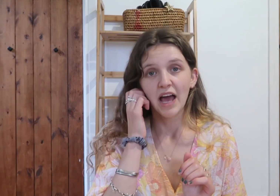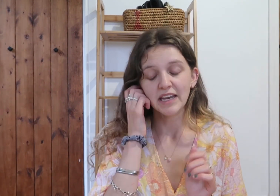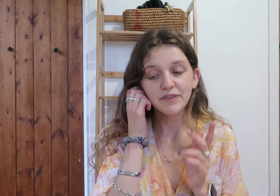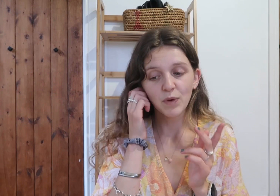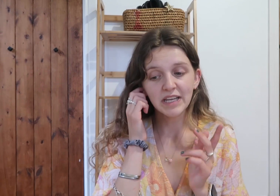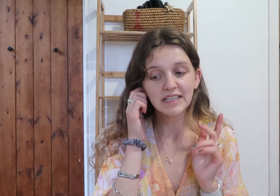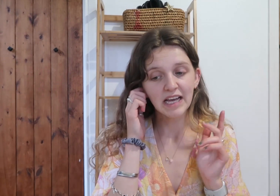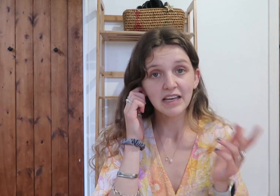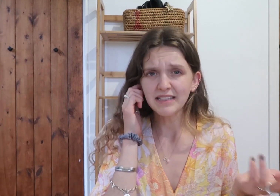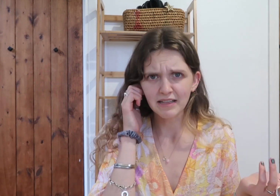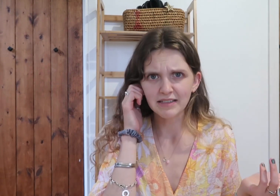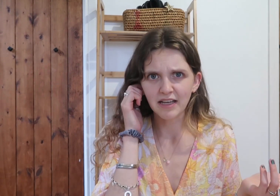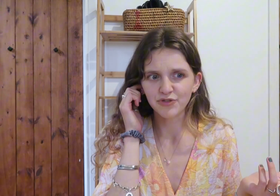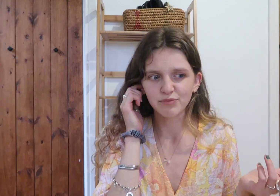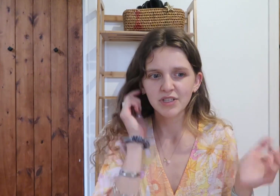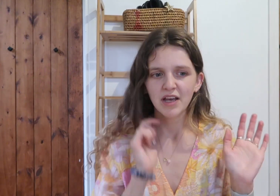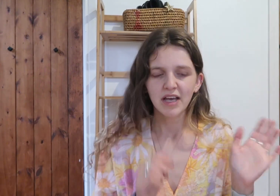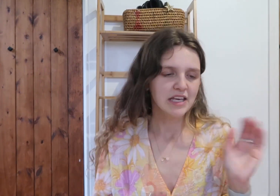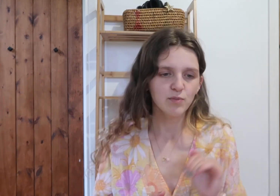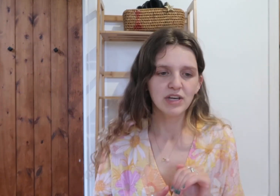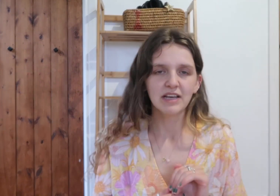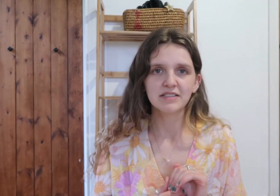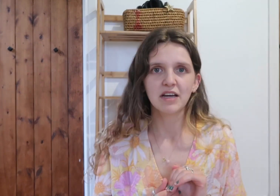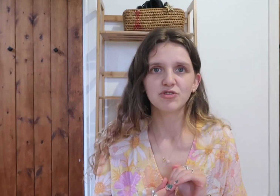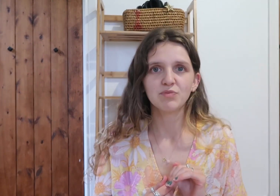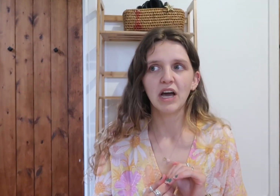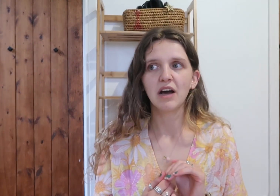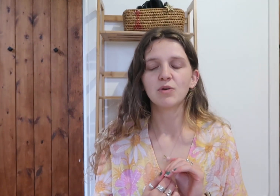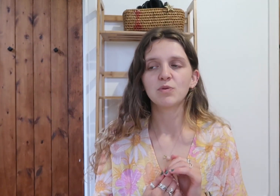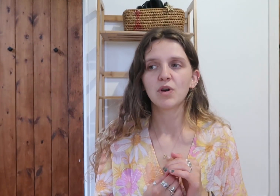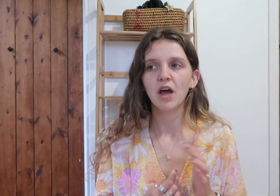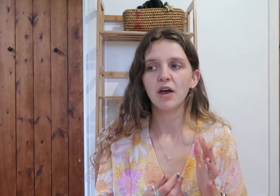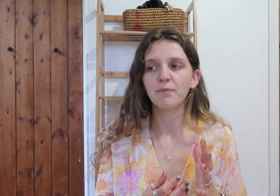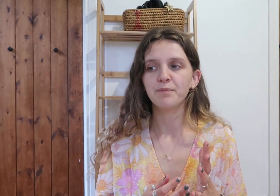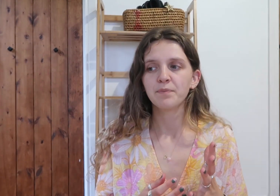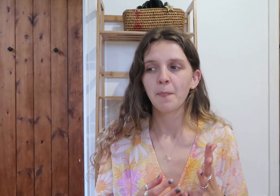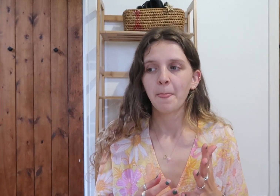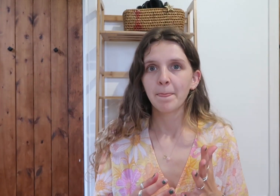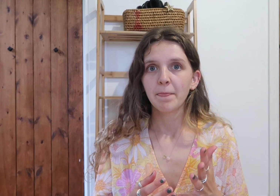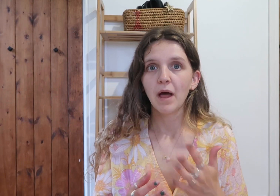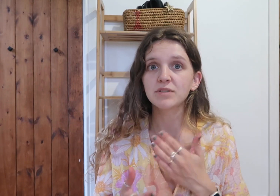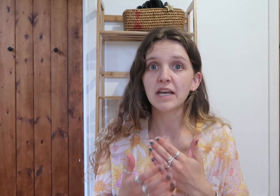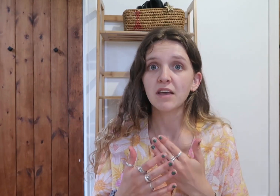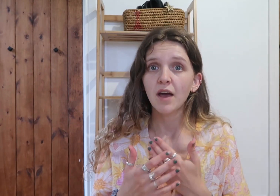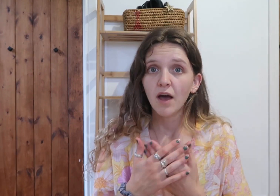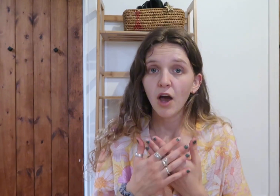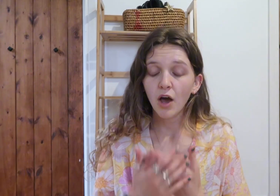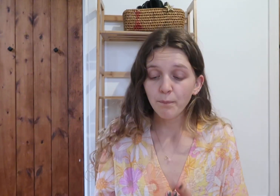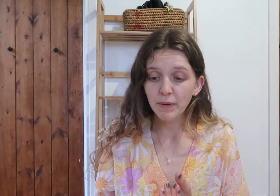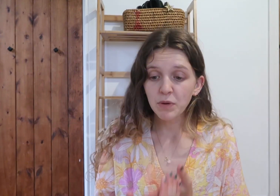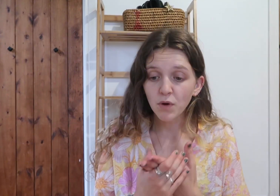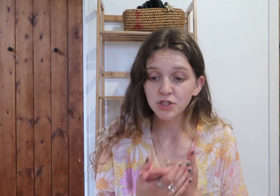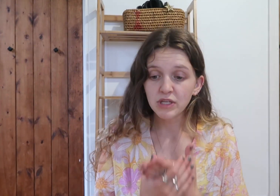And even when he still has tantrums, even when he has a tantrum now, I'll say, baby, what do you